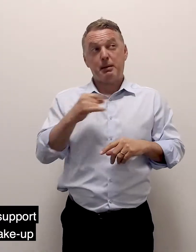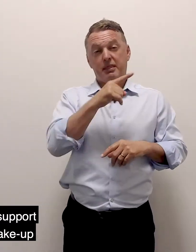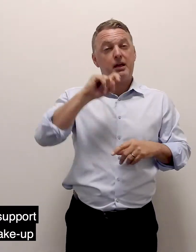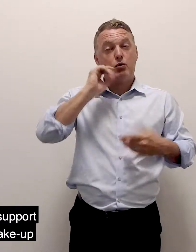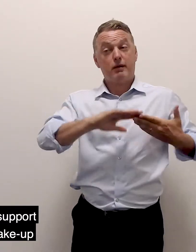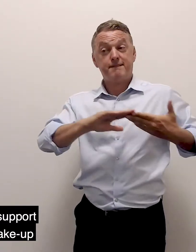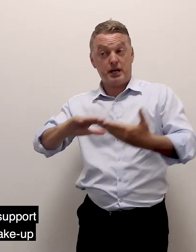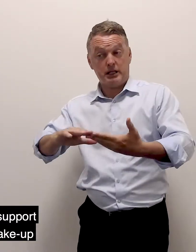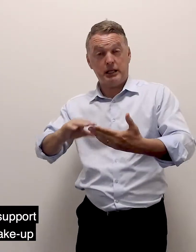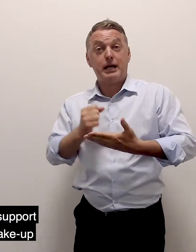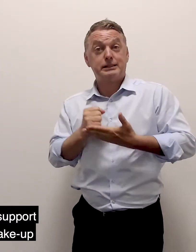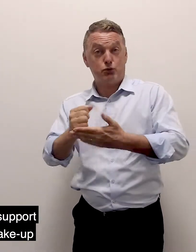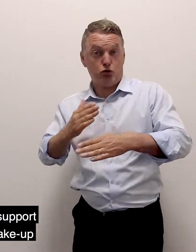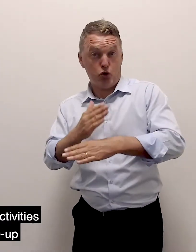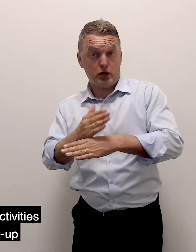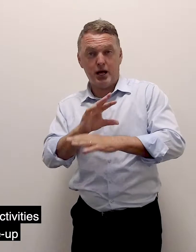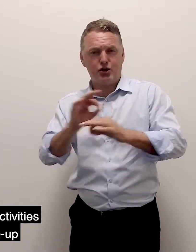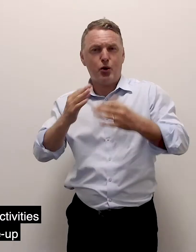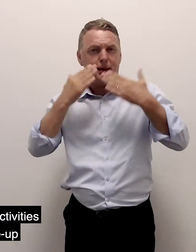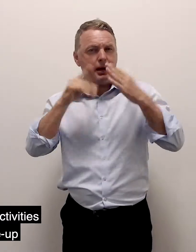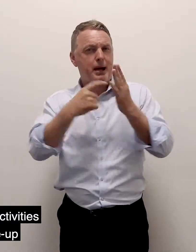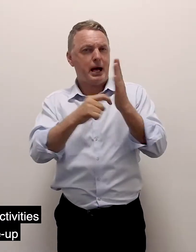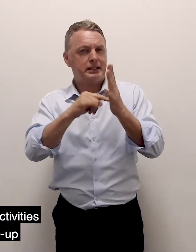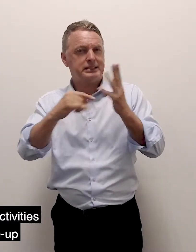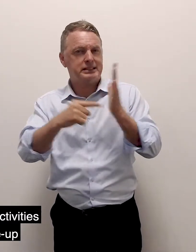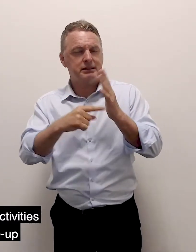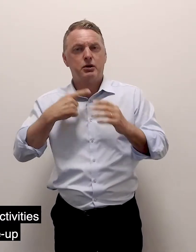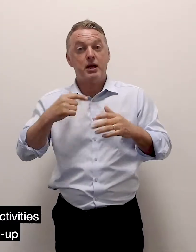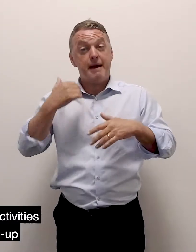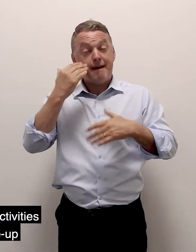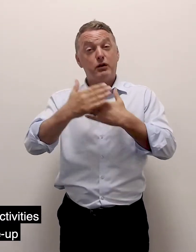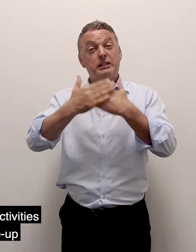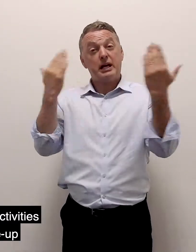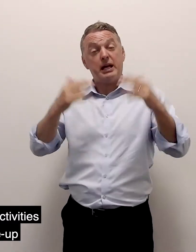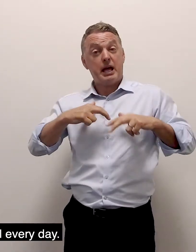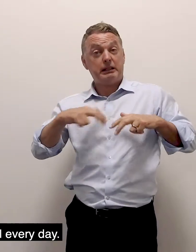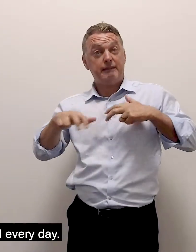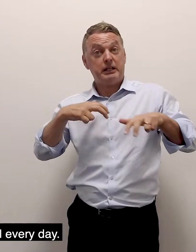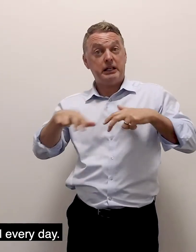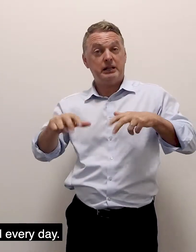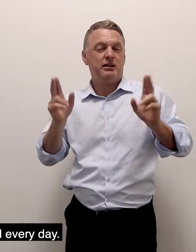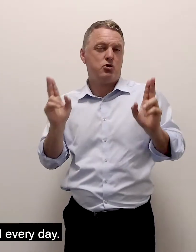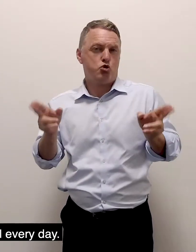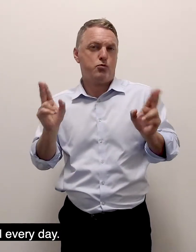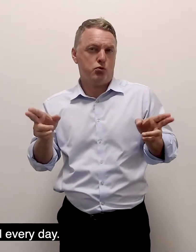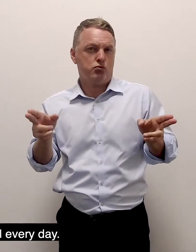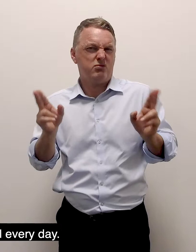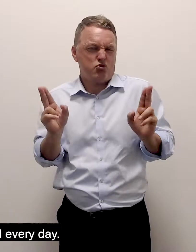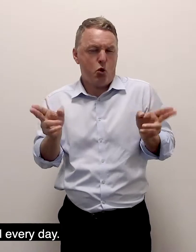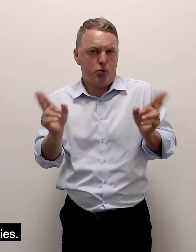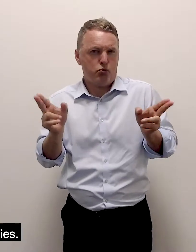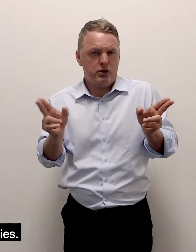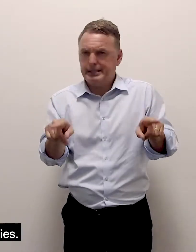a support worker to put on makeup because everyday activities of wearing makeup could be seen as normal every